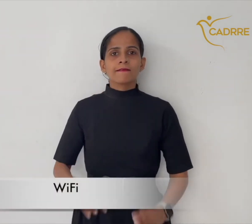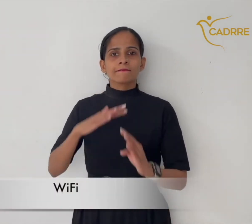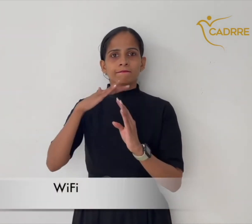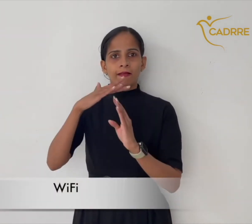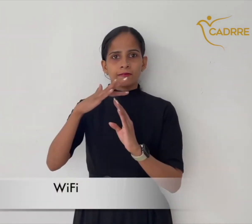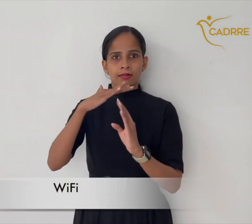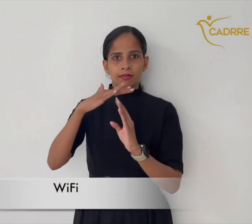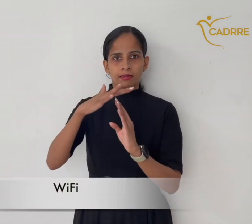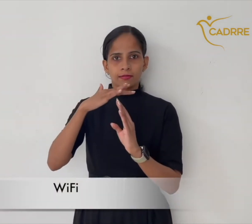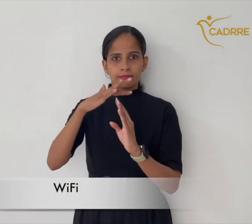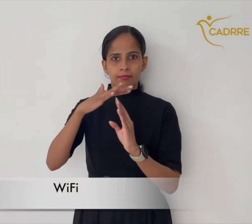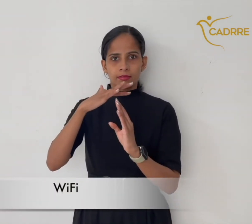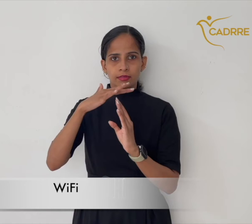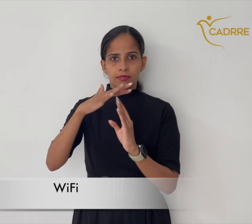Wi-Fi